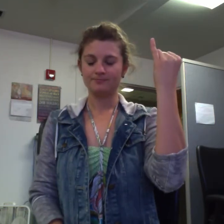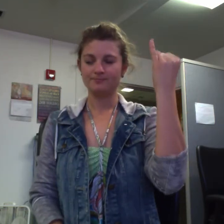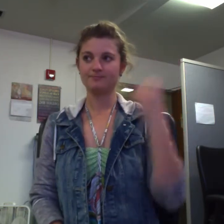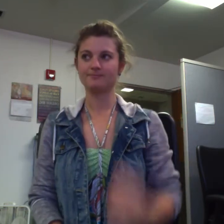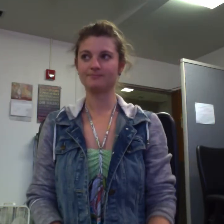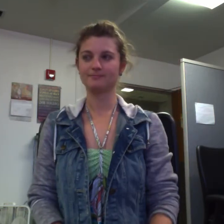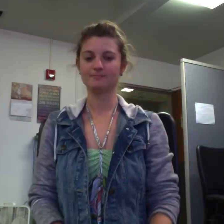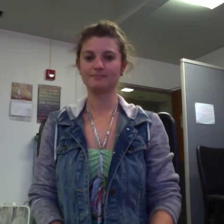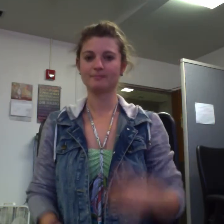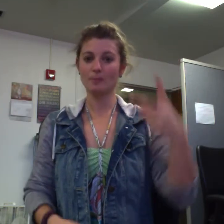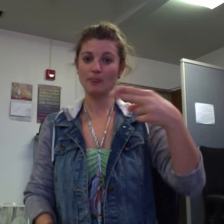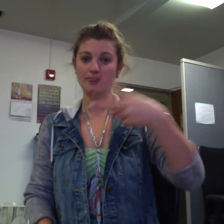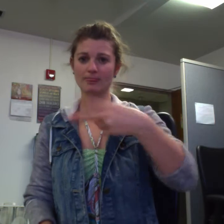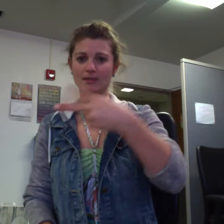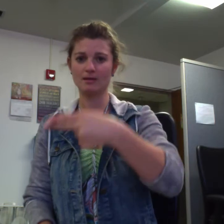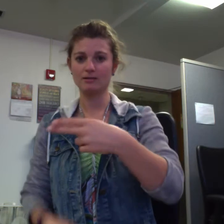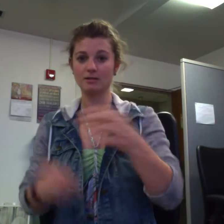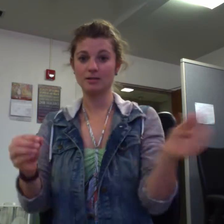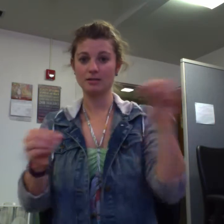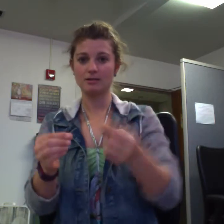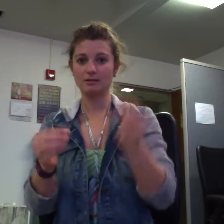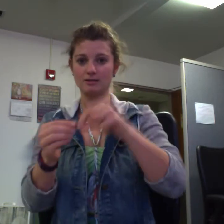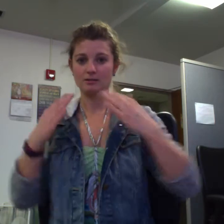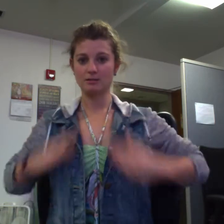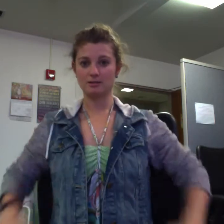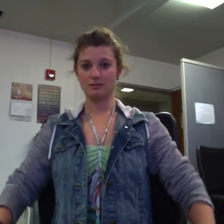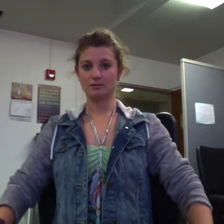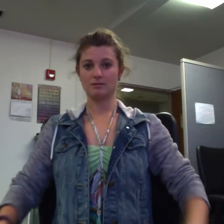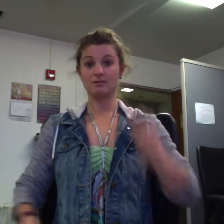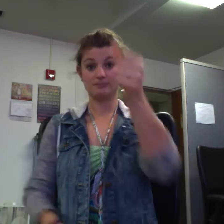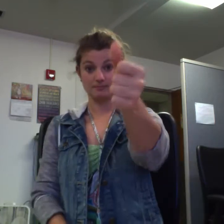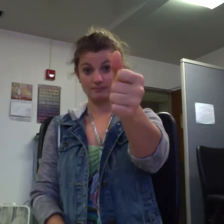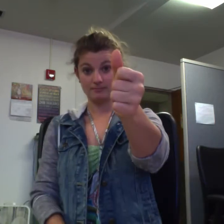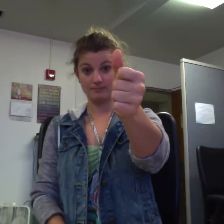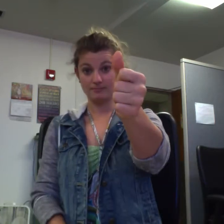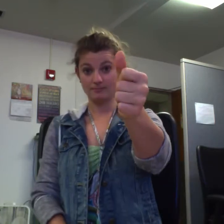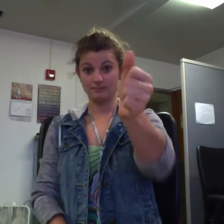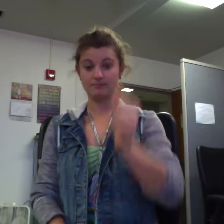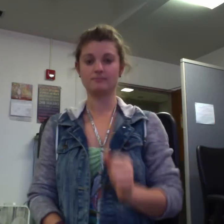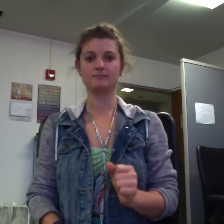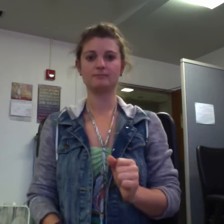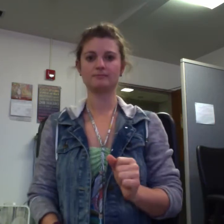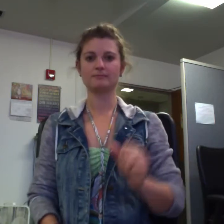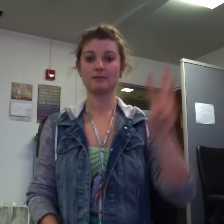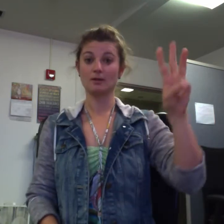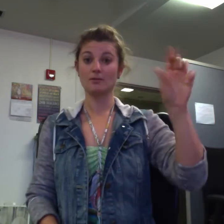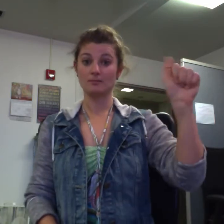of cutting and sewing a dress by herself was novel and exciting.